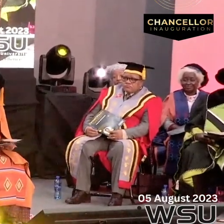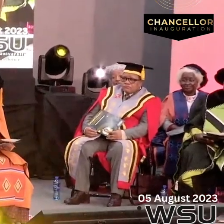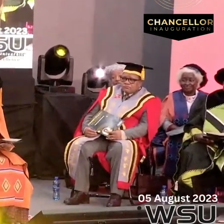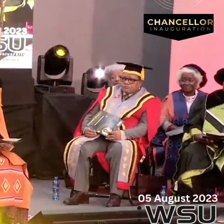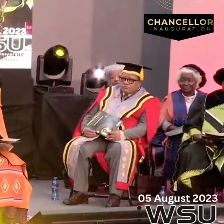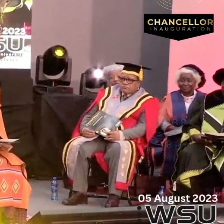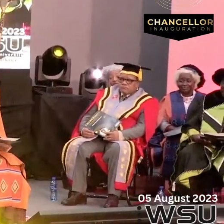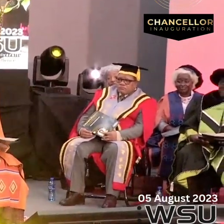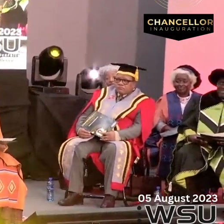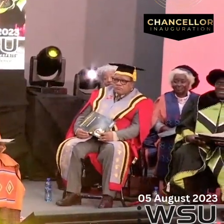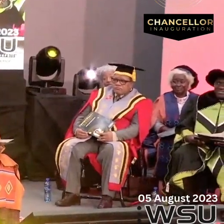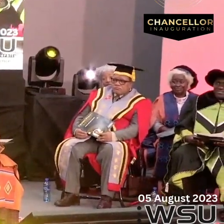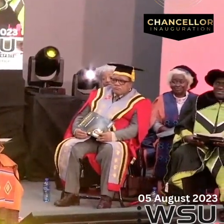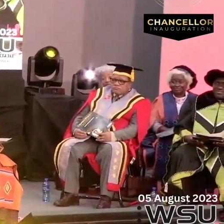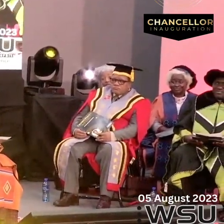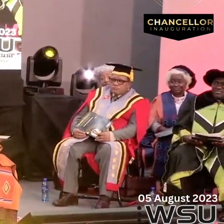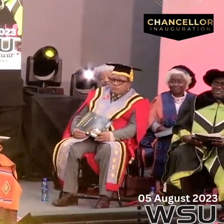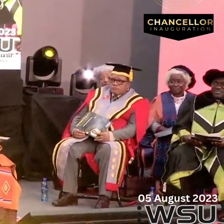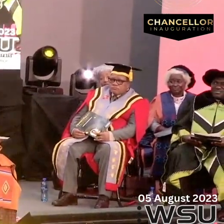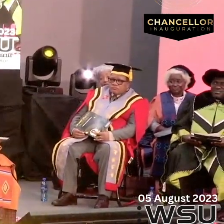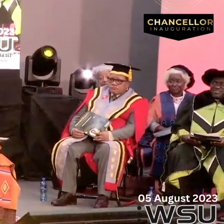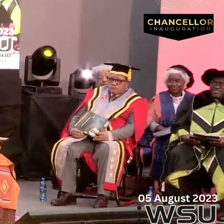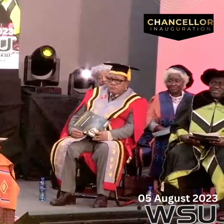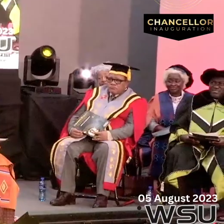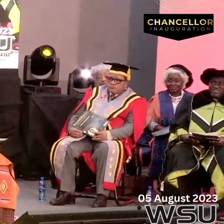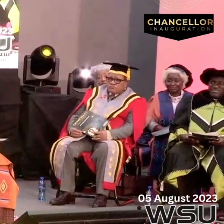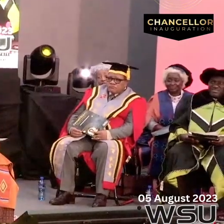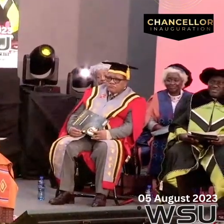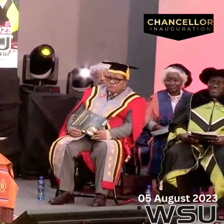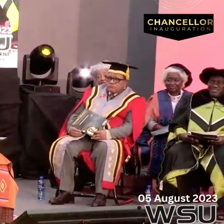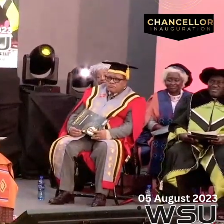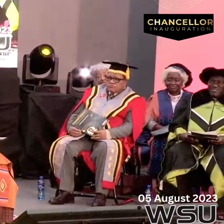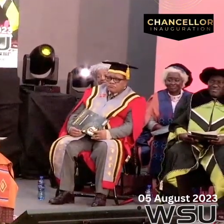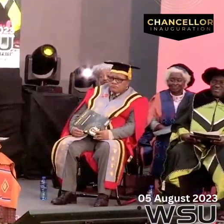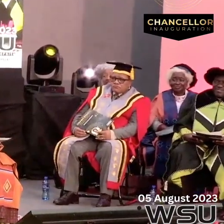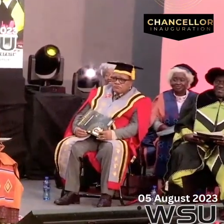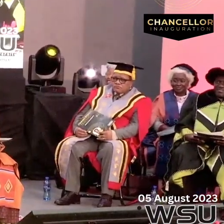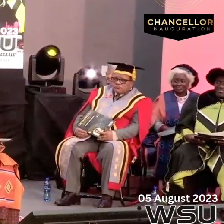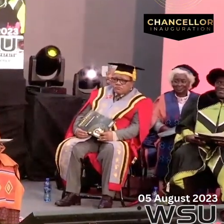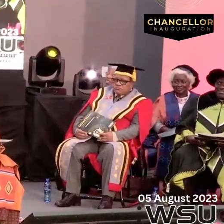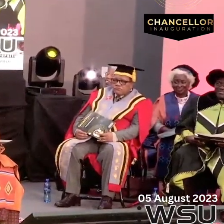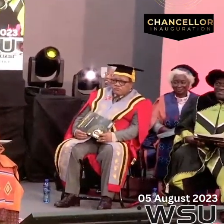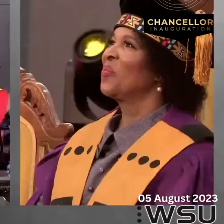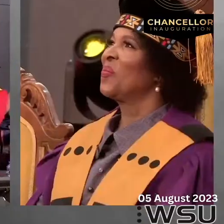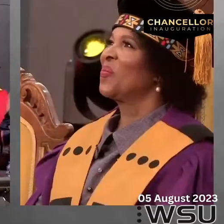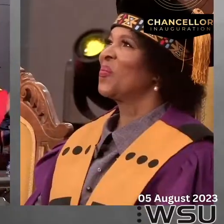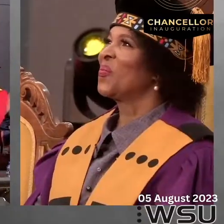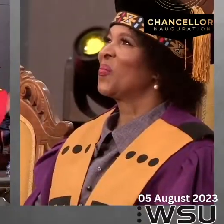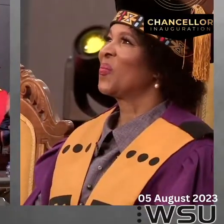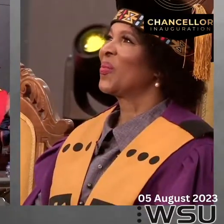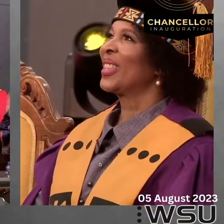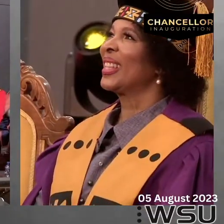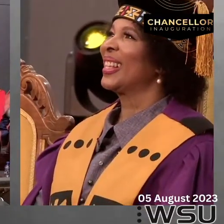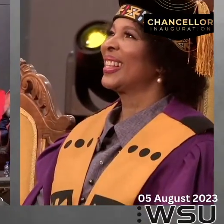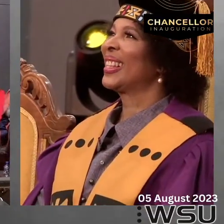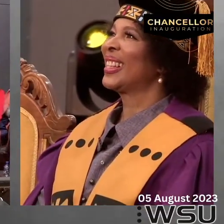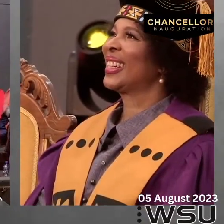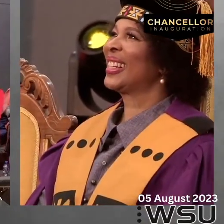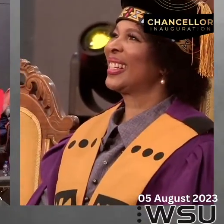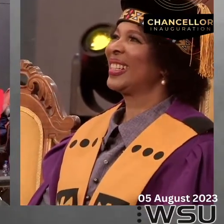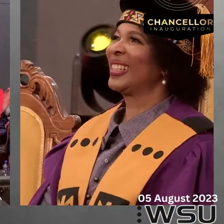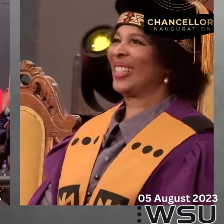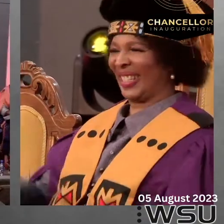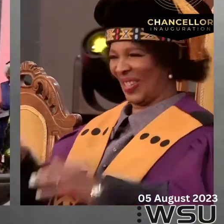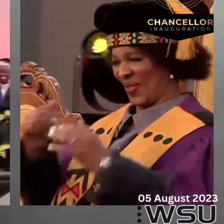Yathi if a man can take a position, even a woman can take the